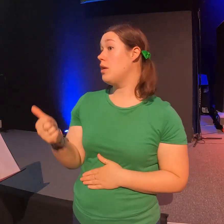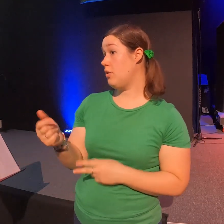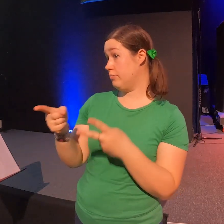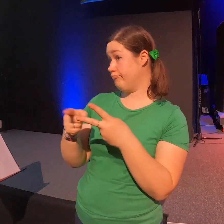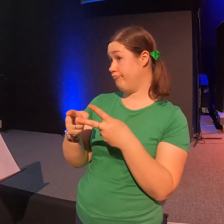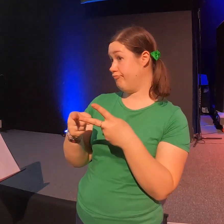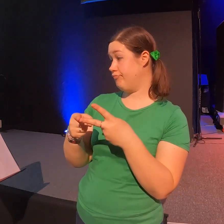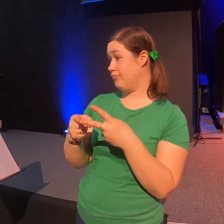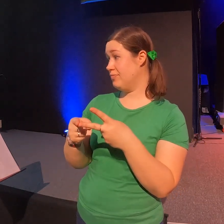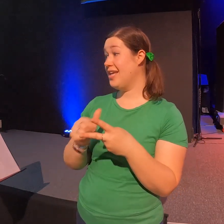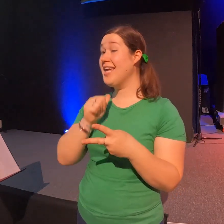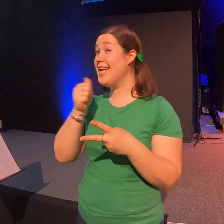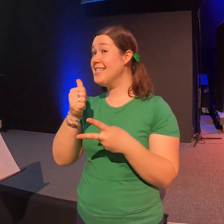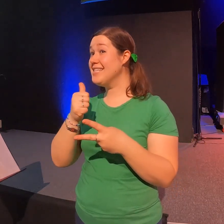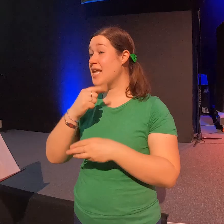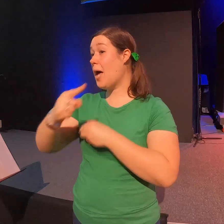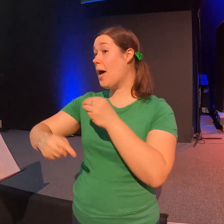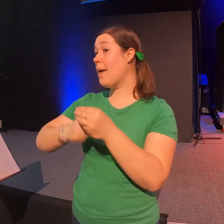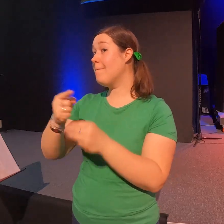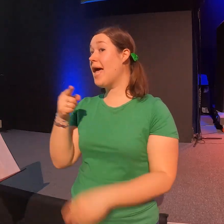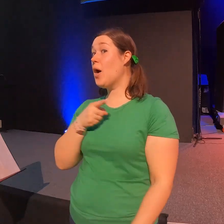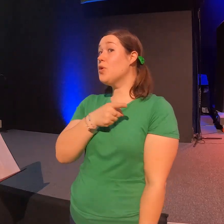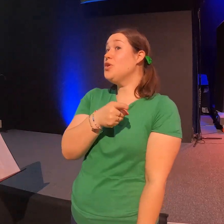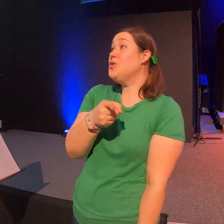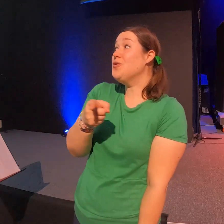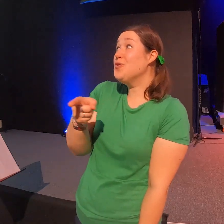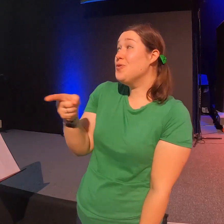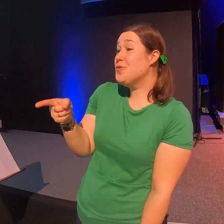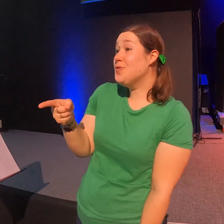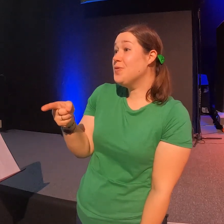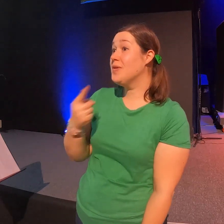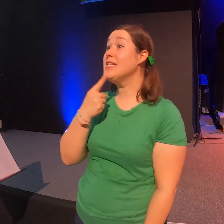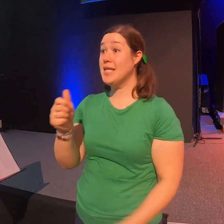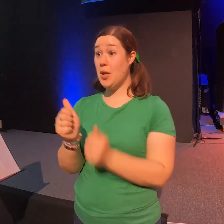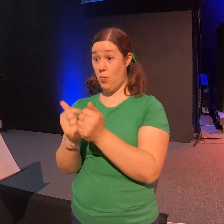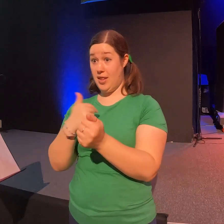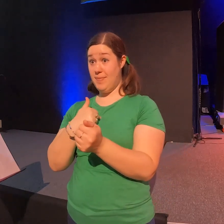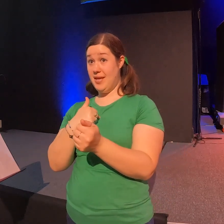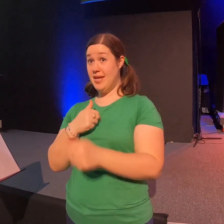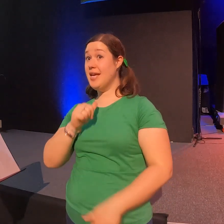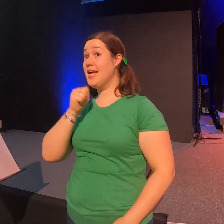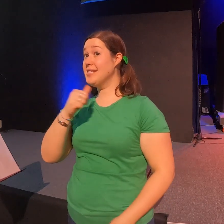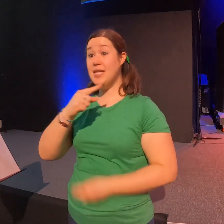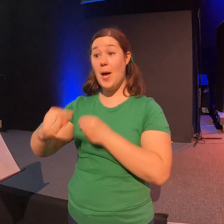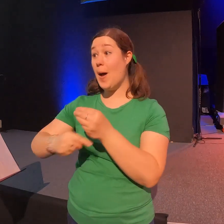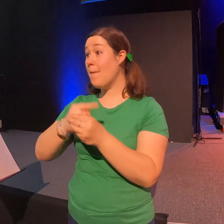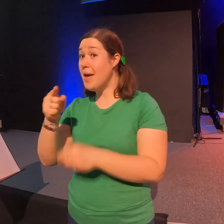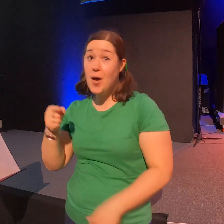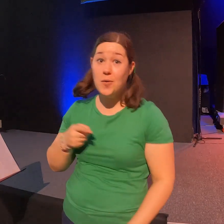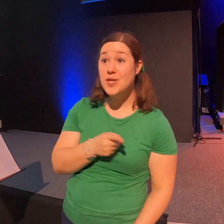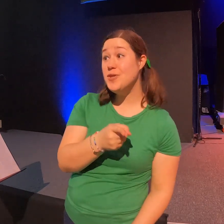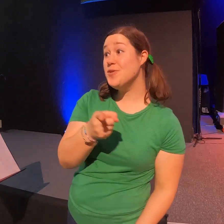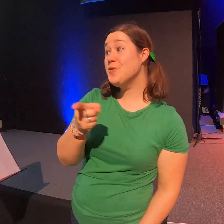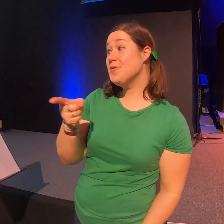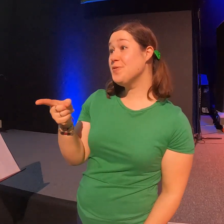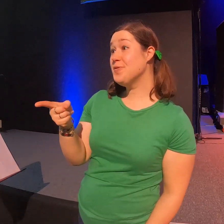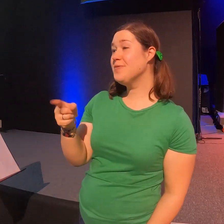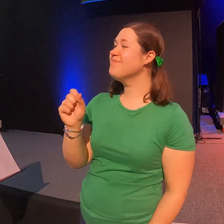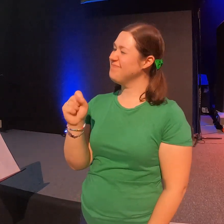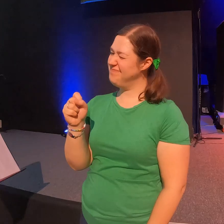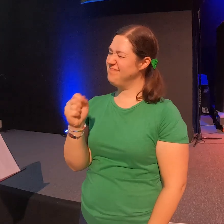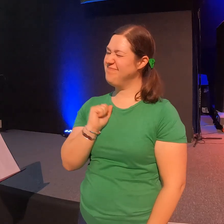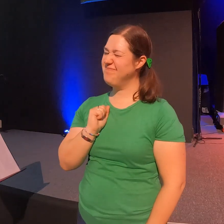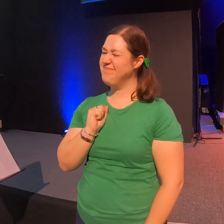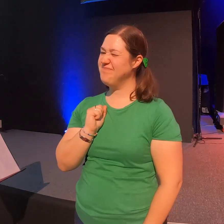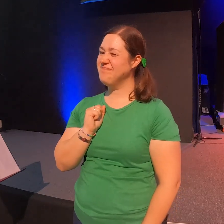not about you. Can you say that with me? It's not about you. There you go.